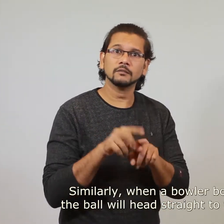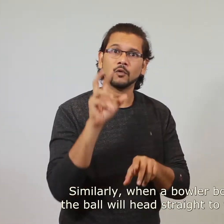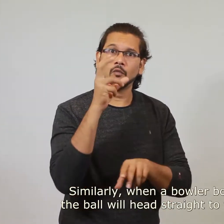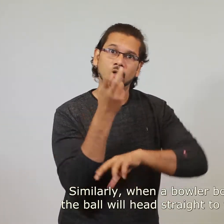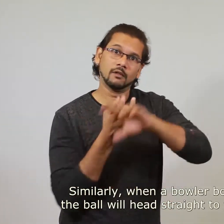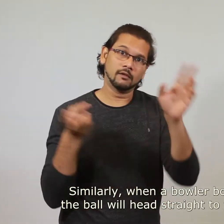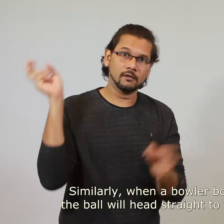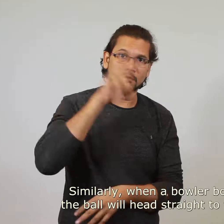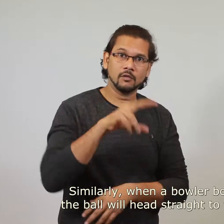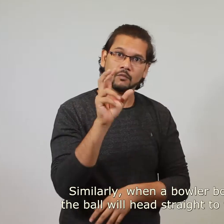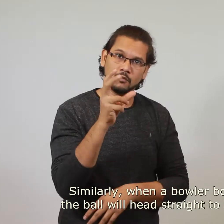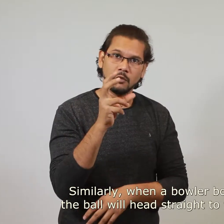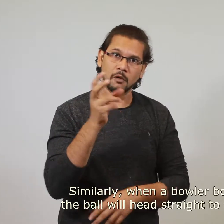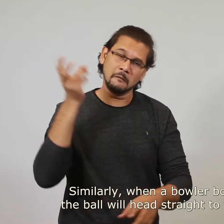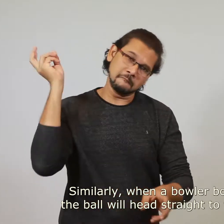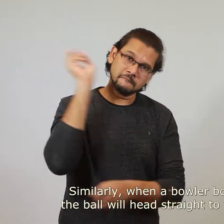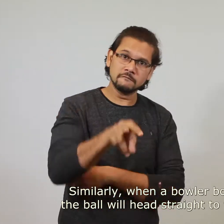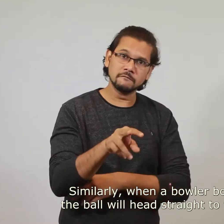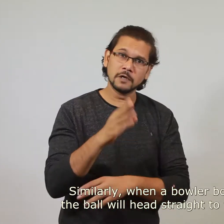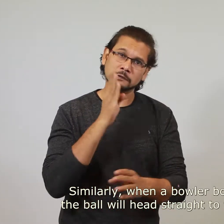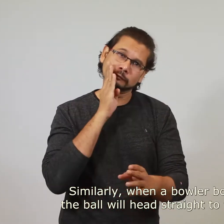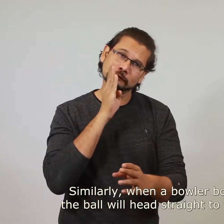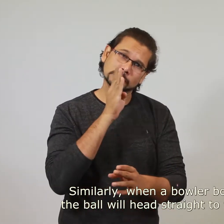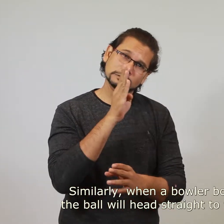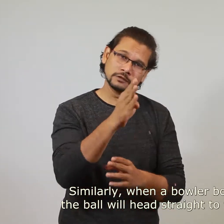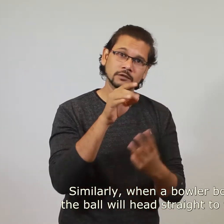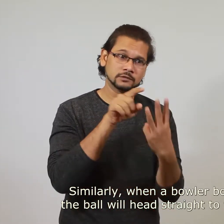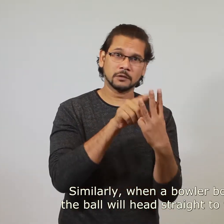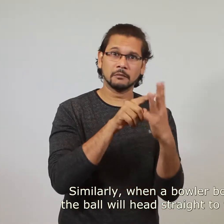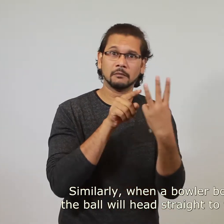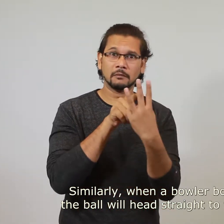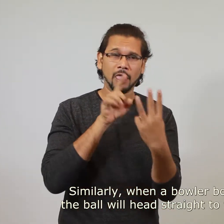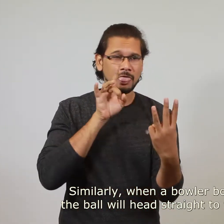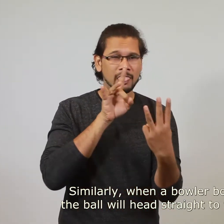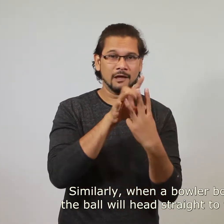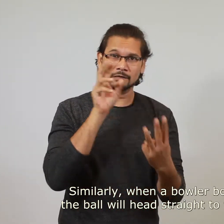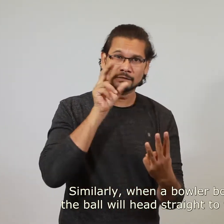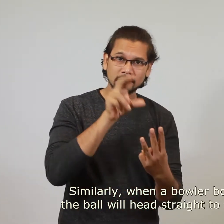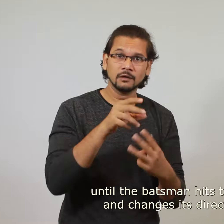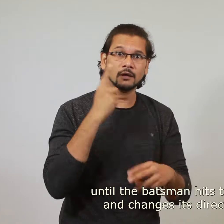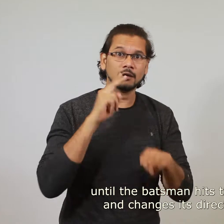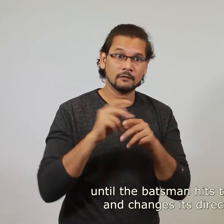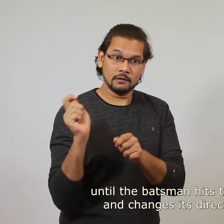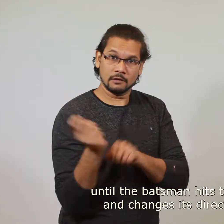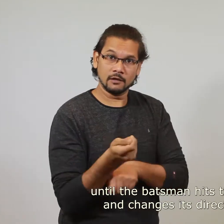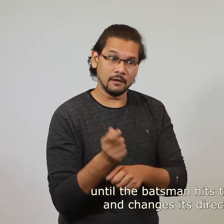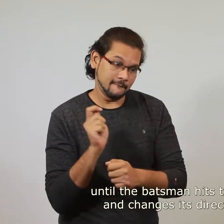Similarly, when a bowler bowls a ball, the ball will head straight to the stumps until